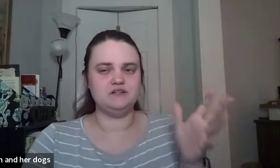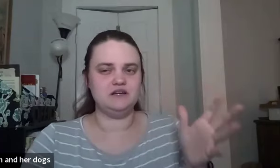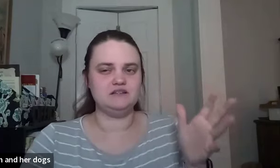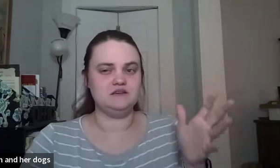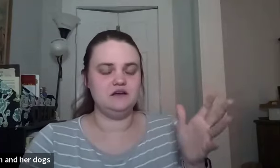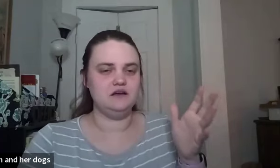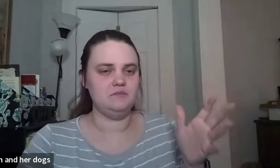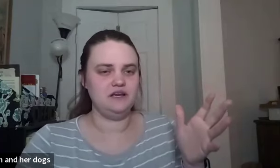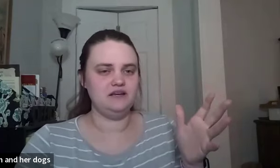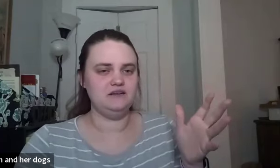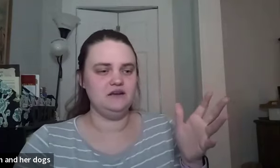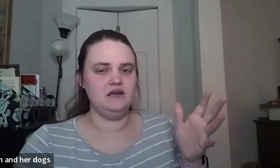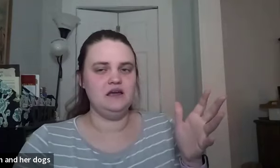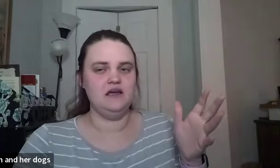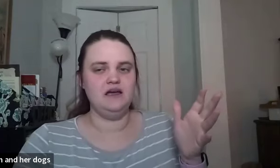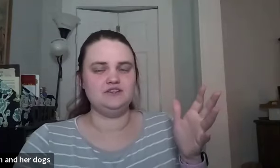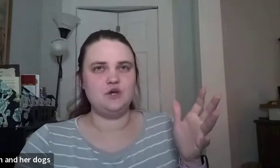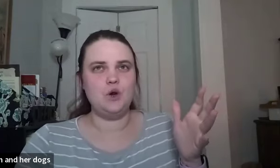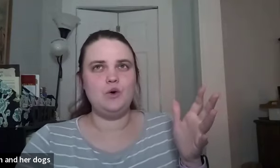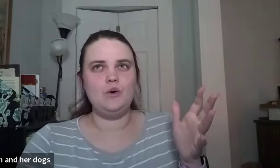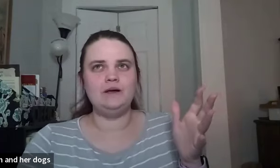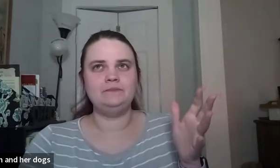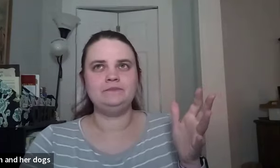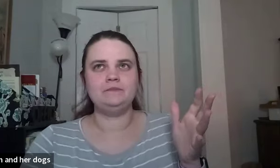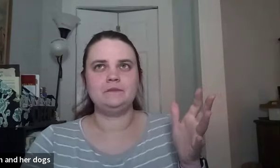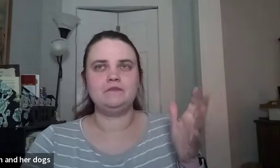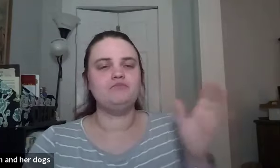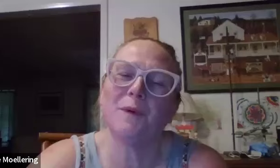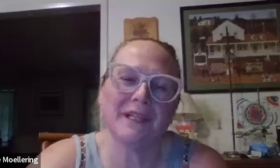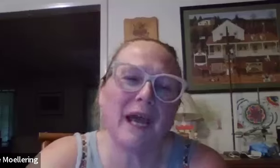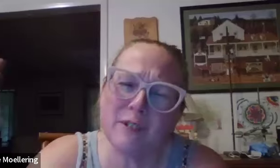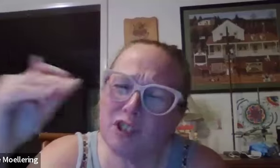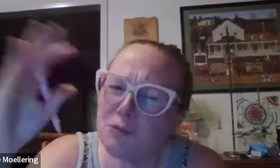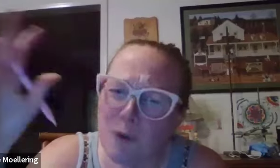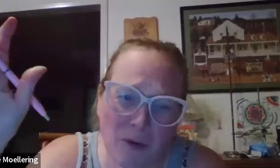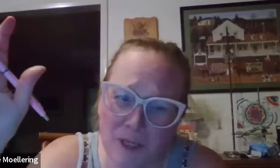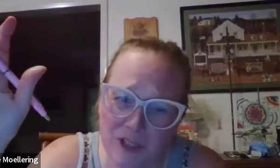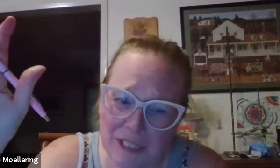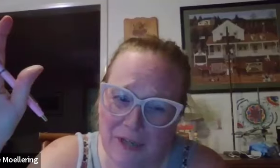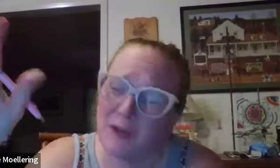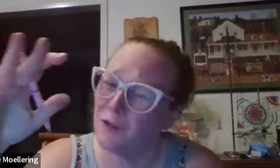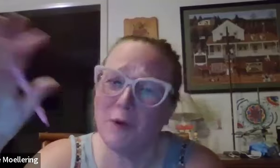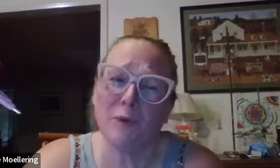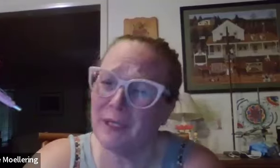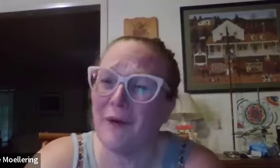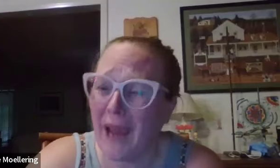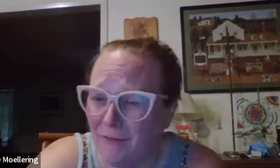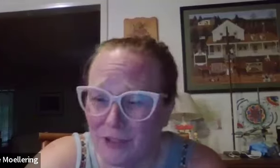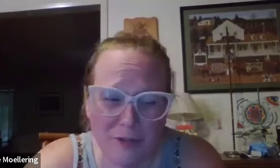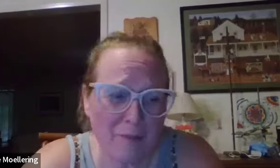could get complicated. So, You really, best I was just throwing questions out there. We really don't have to do that. The more